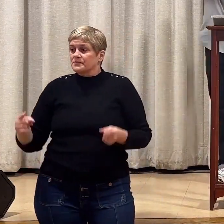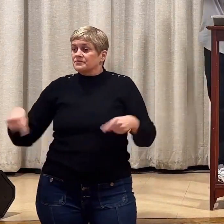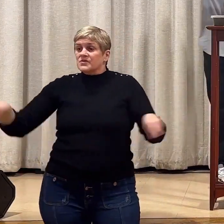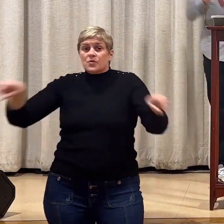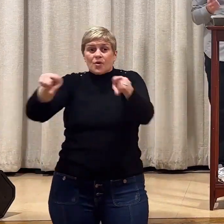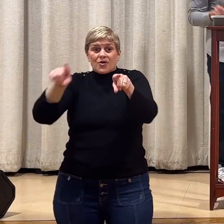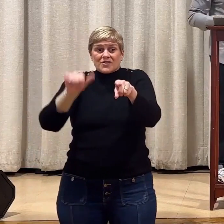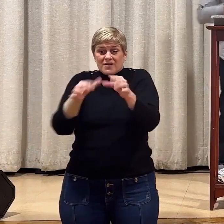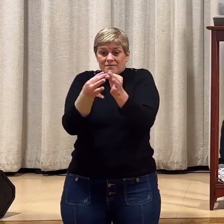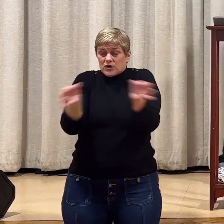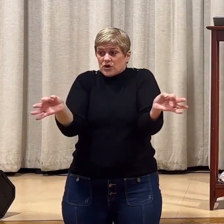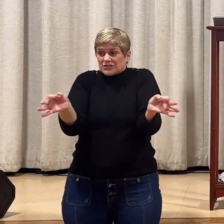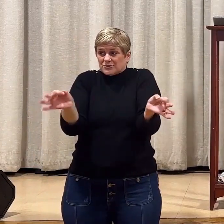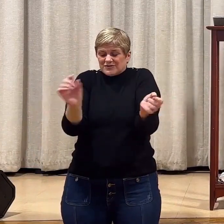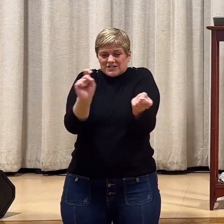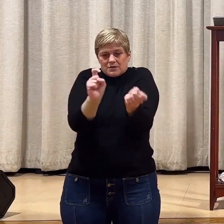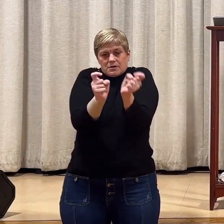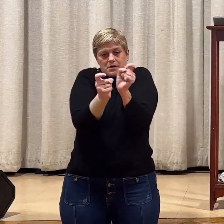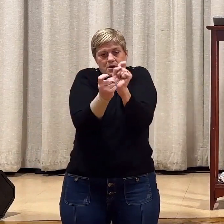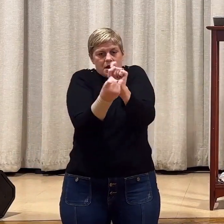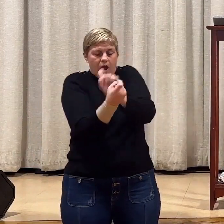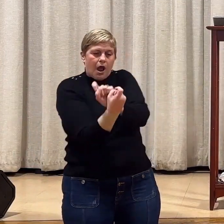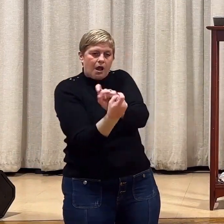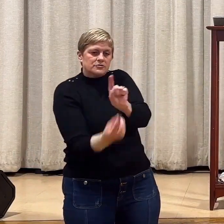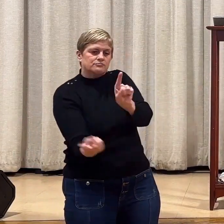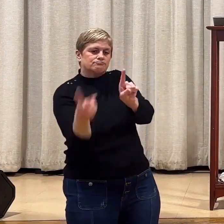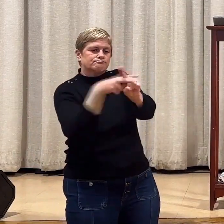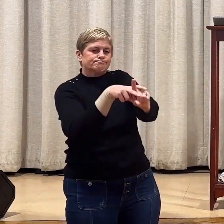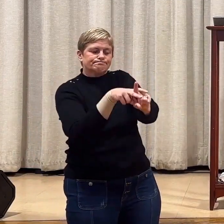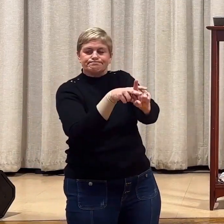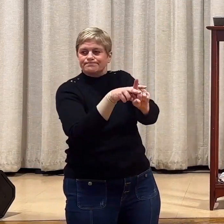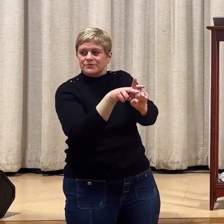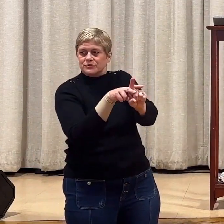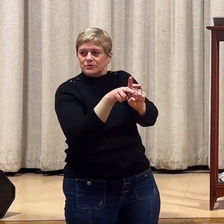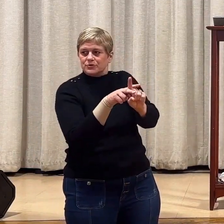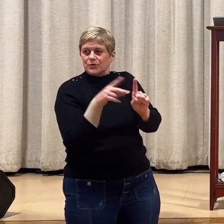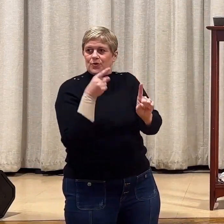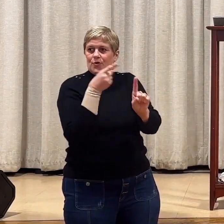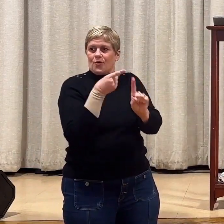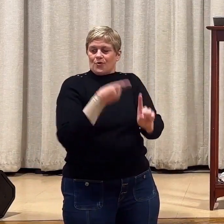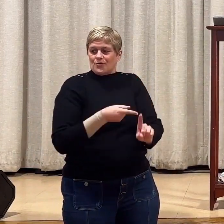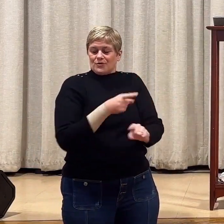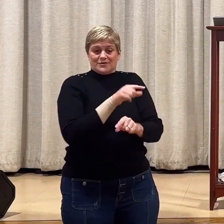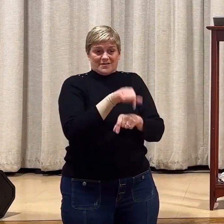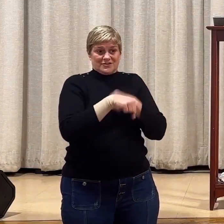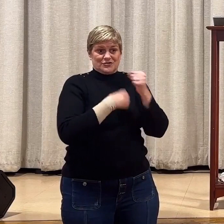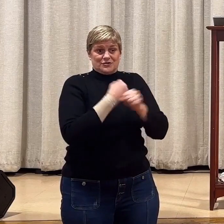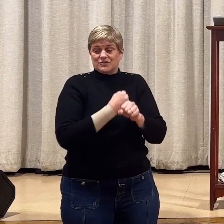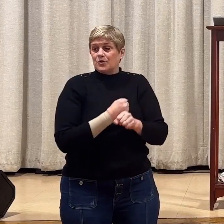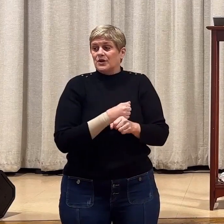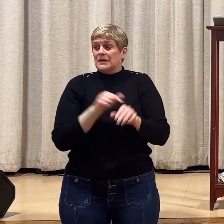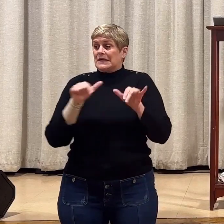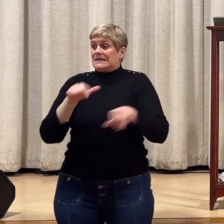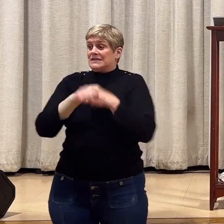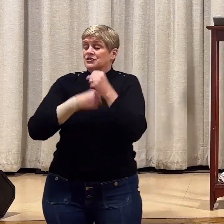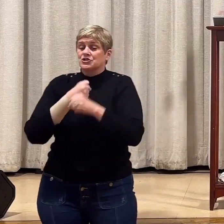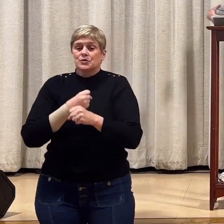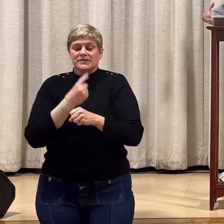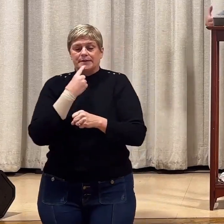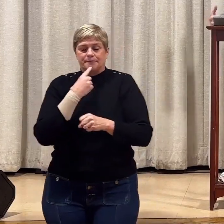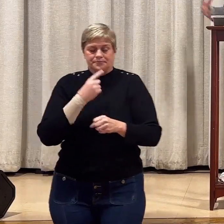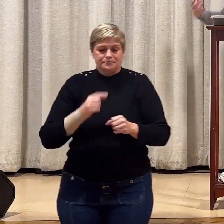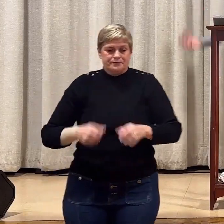twisted that verse and made it applicable to our own self-help goals in 2024. So we go to 2024,